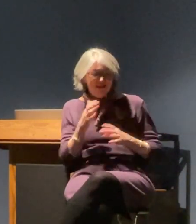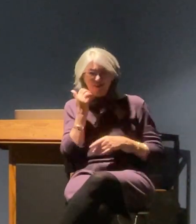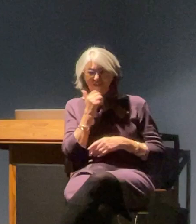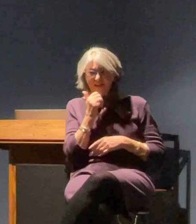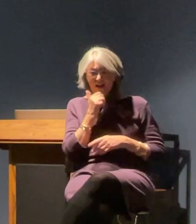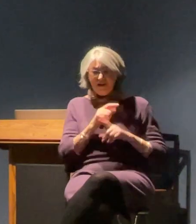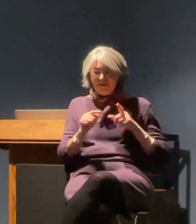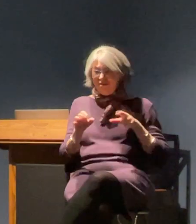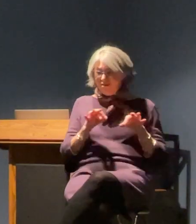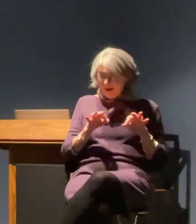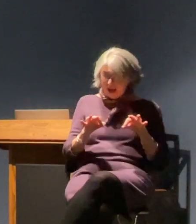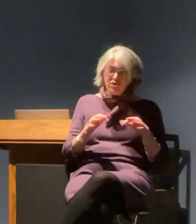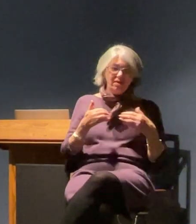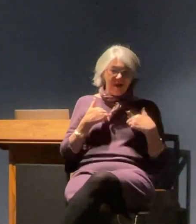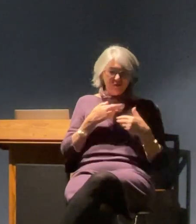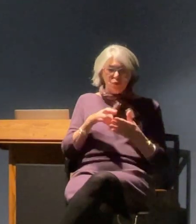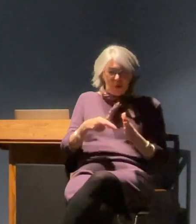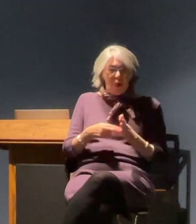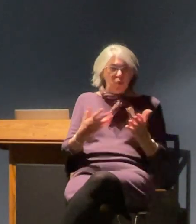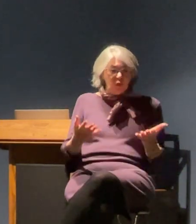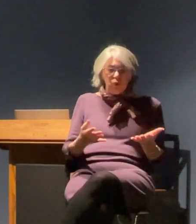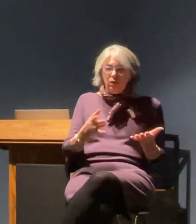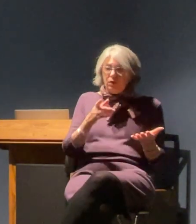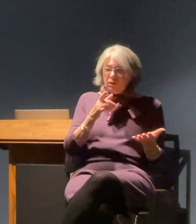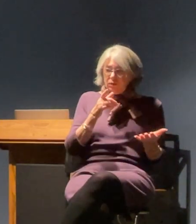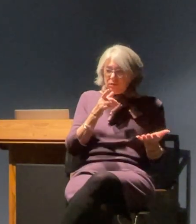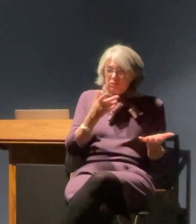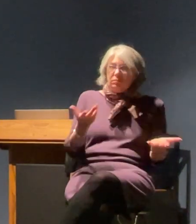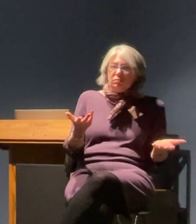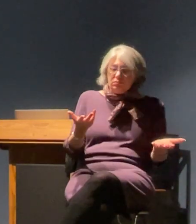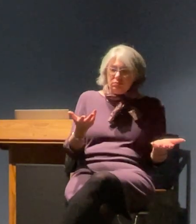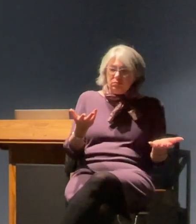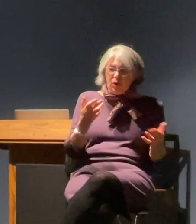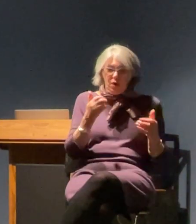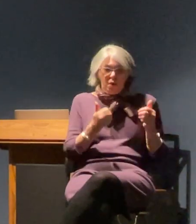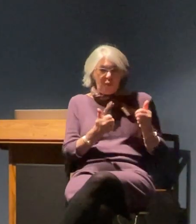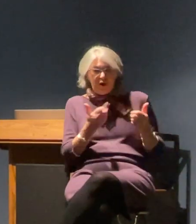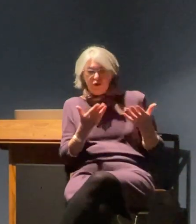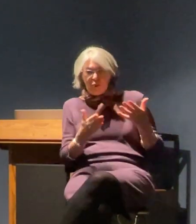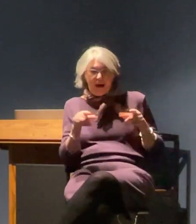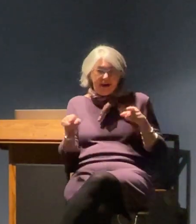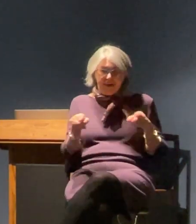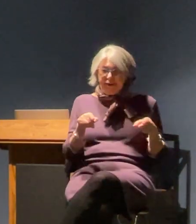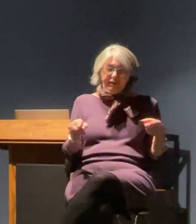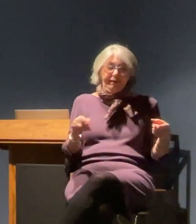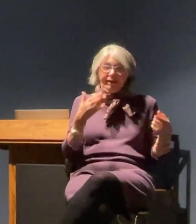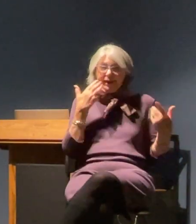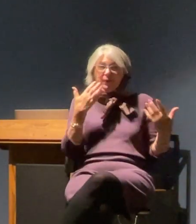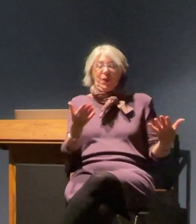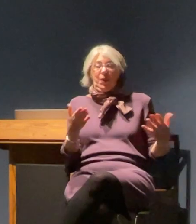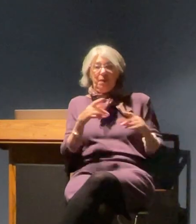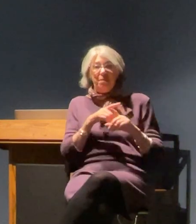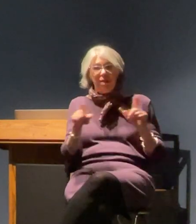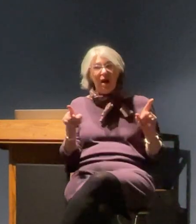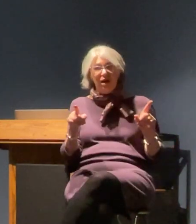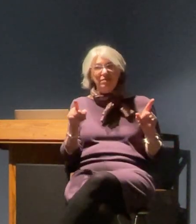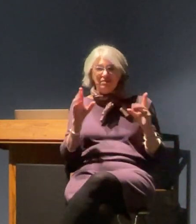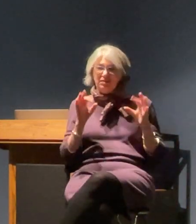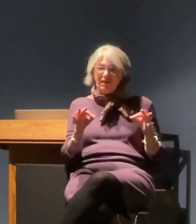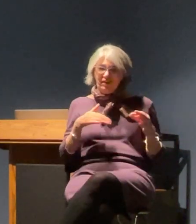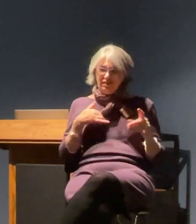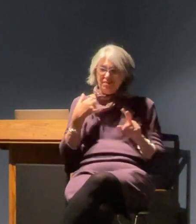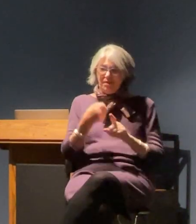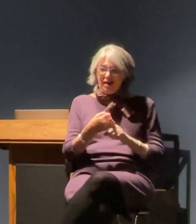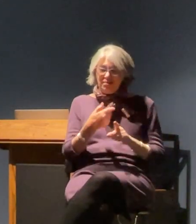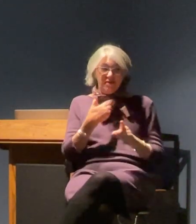but fashion plays that role, right? So, you know, who to say which way it leans, I don't know, but it does have that effect